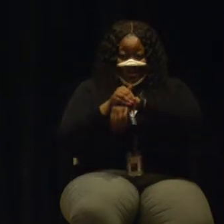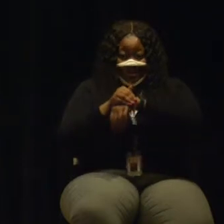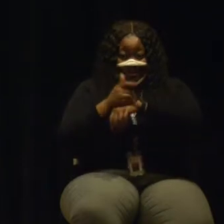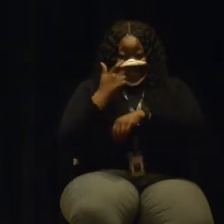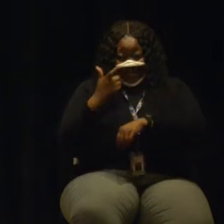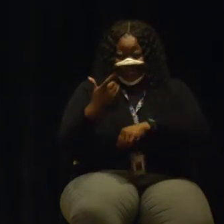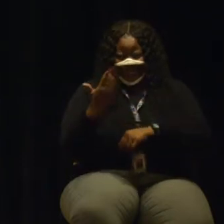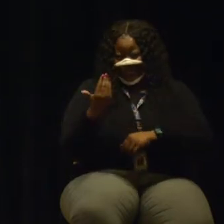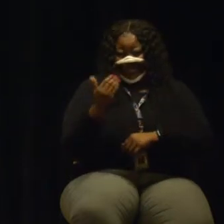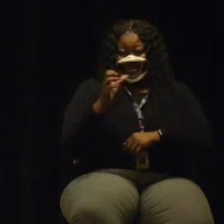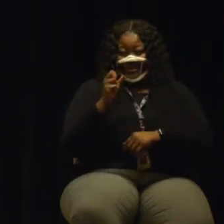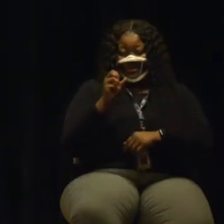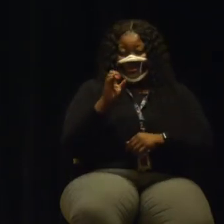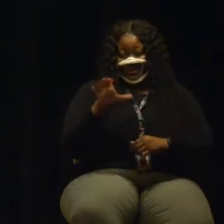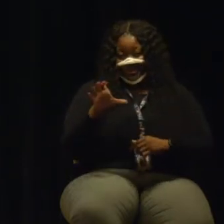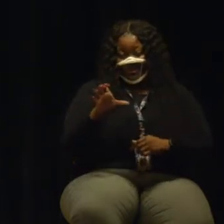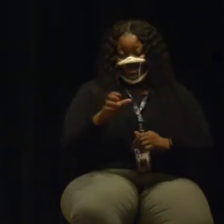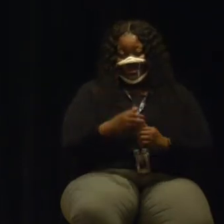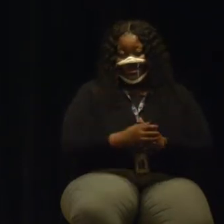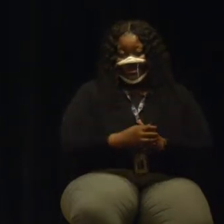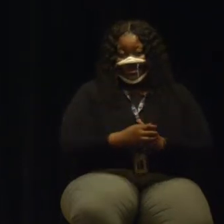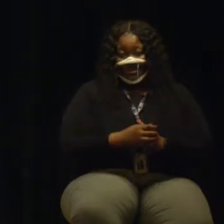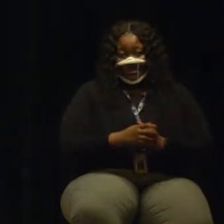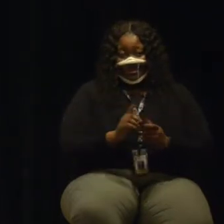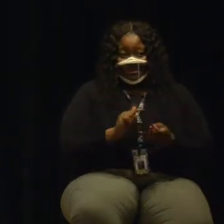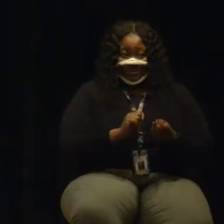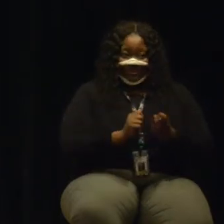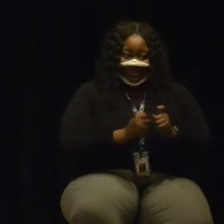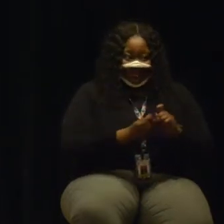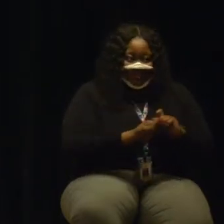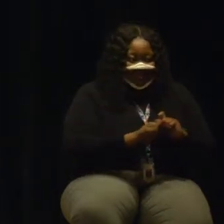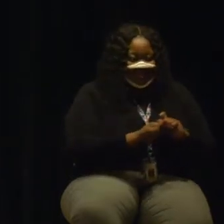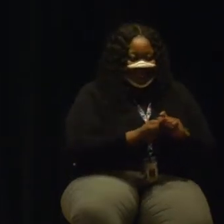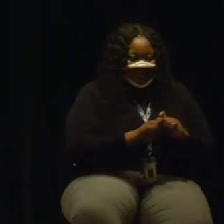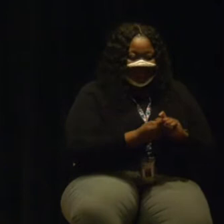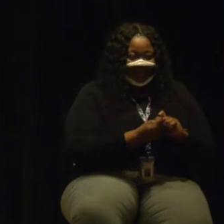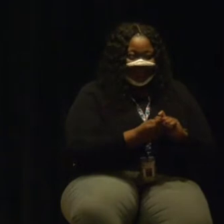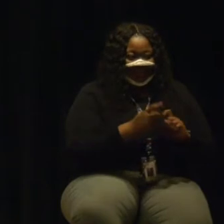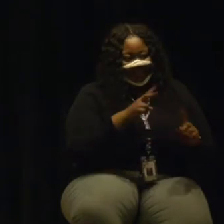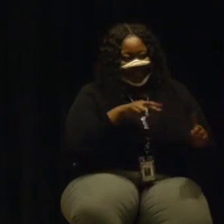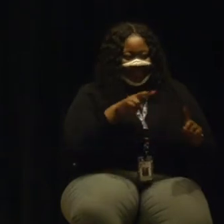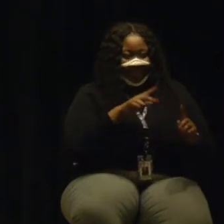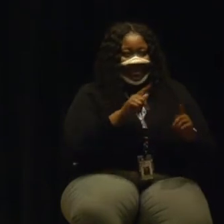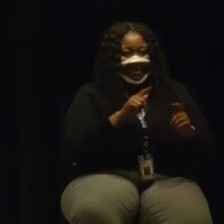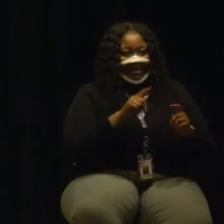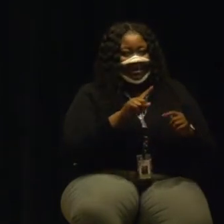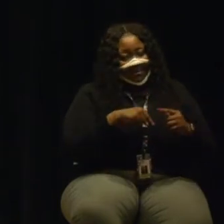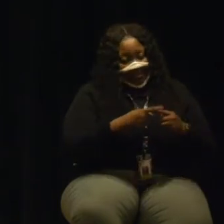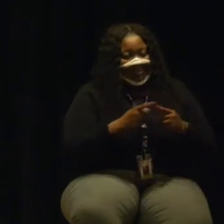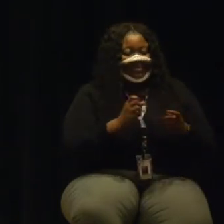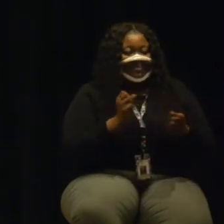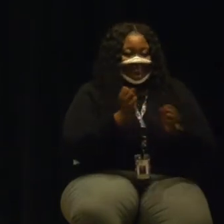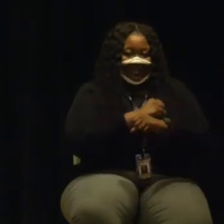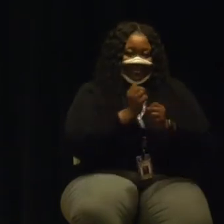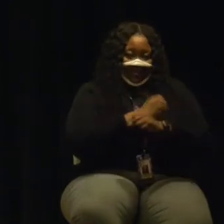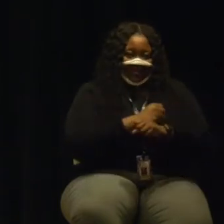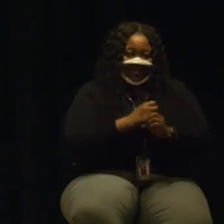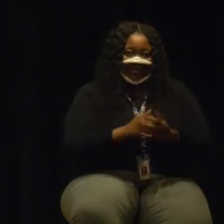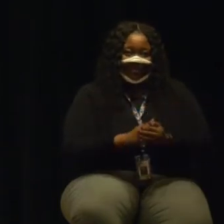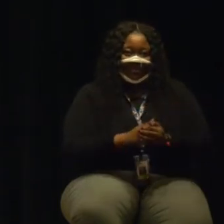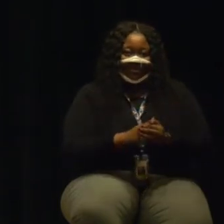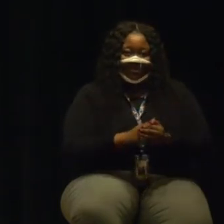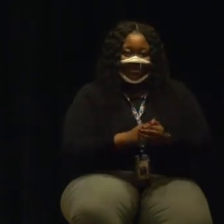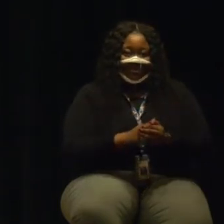just changed everybody's attitude about boxing. And then on top of that, the UFC happened around that same time too. So now if you really want to watch